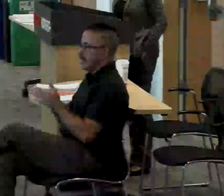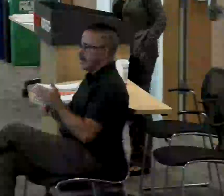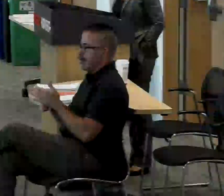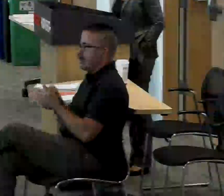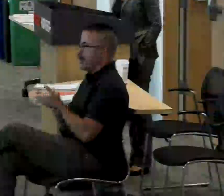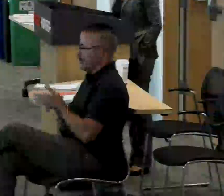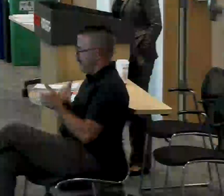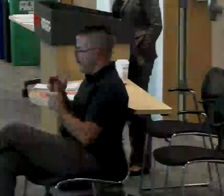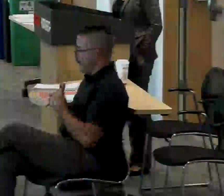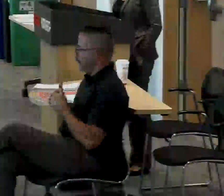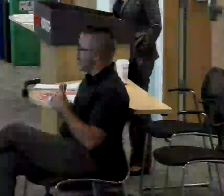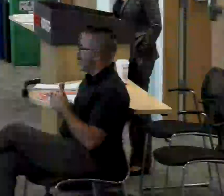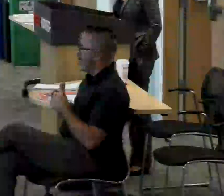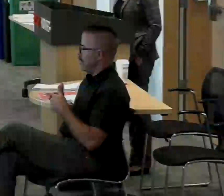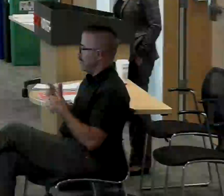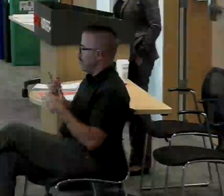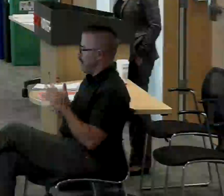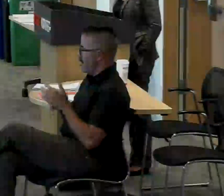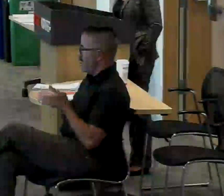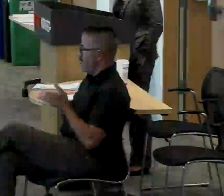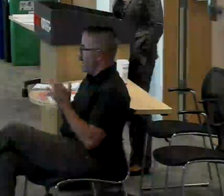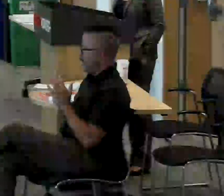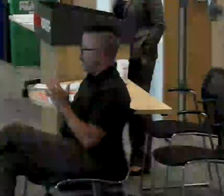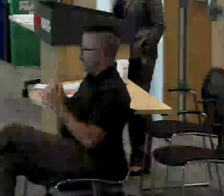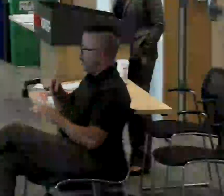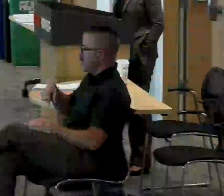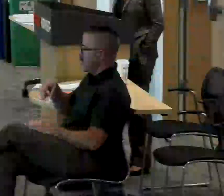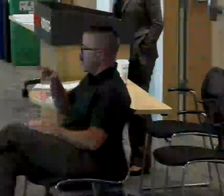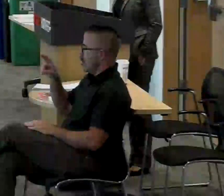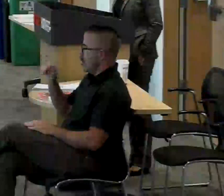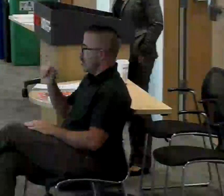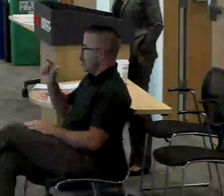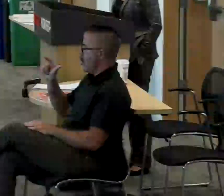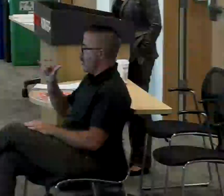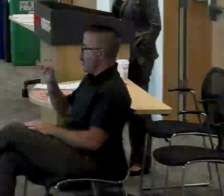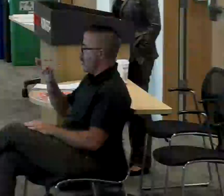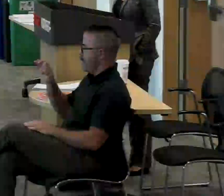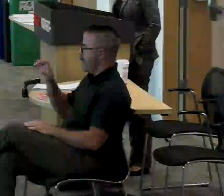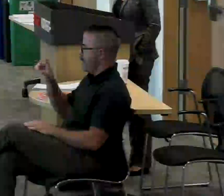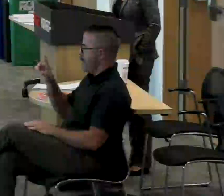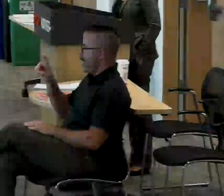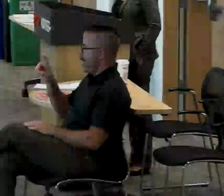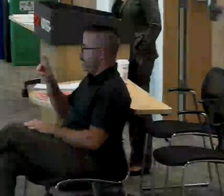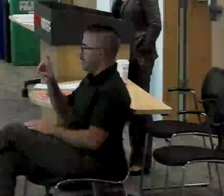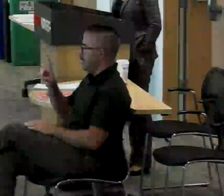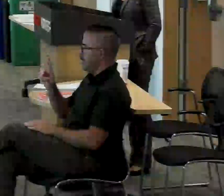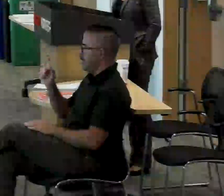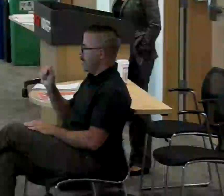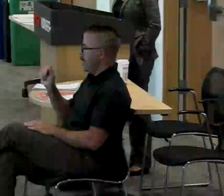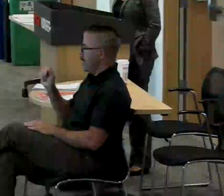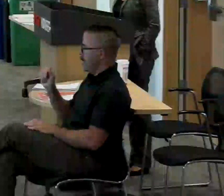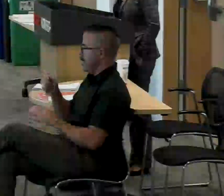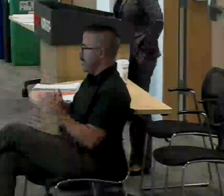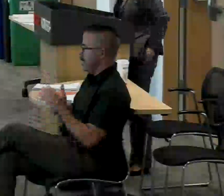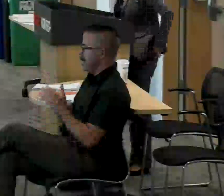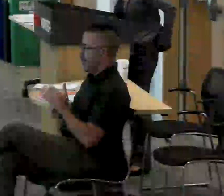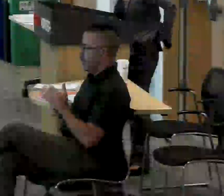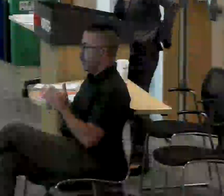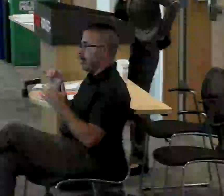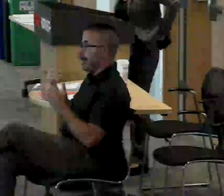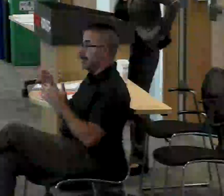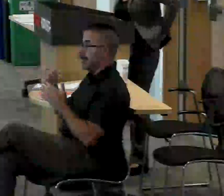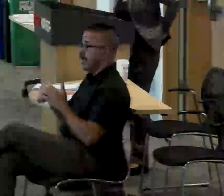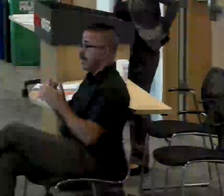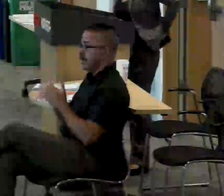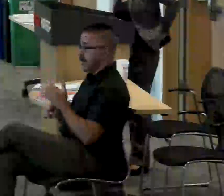slide. What is a qualified disability expense? It's any expense related to the designated beneficiary as